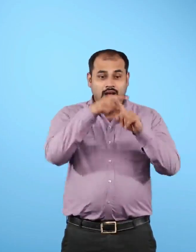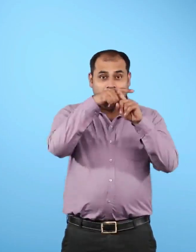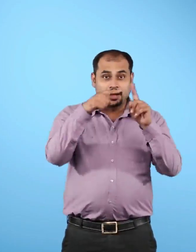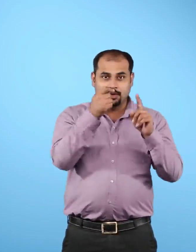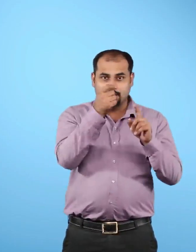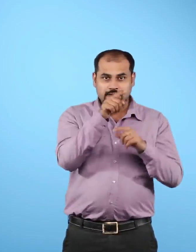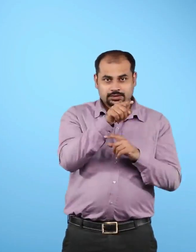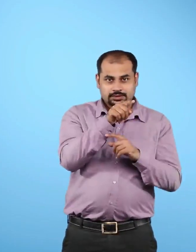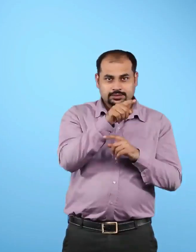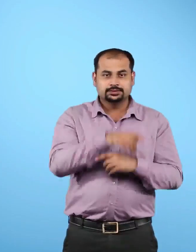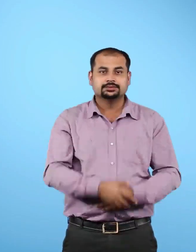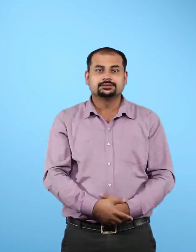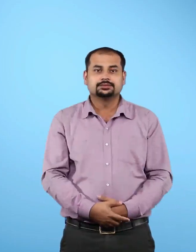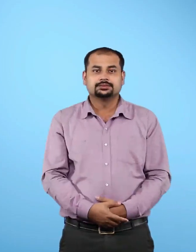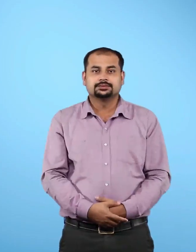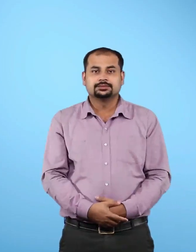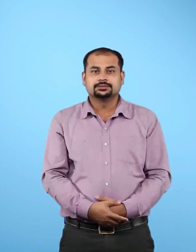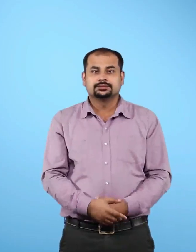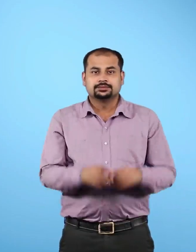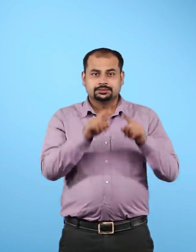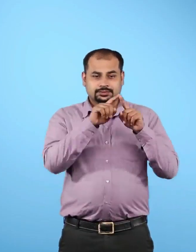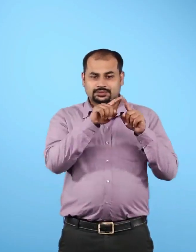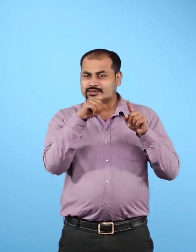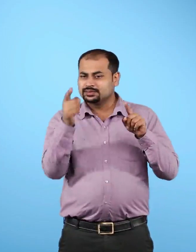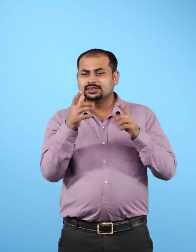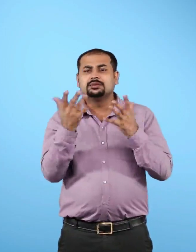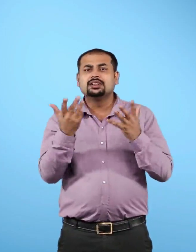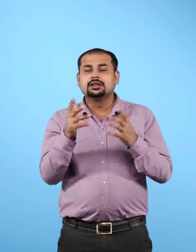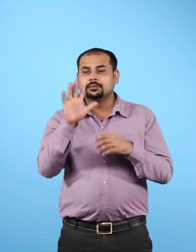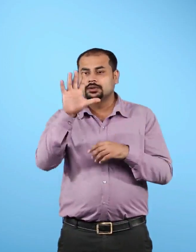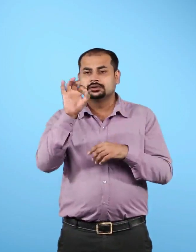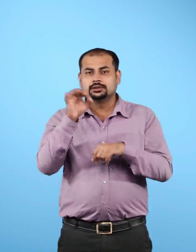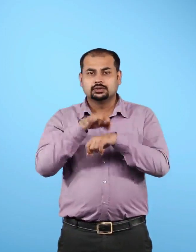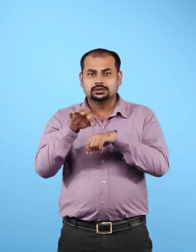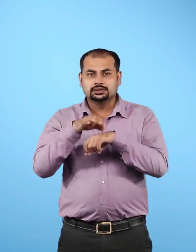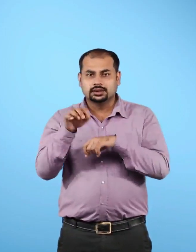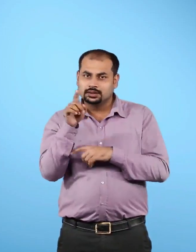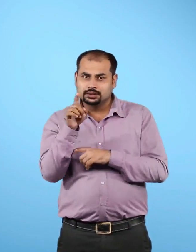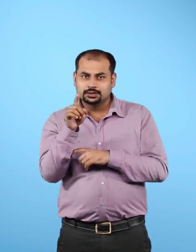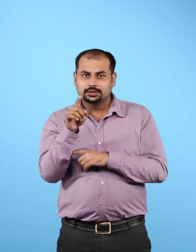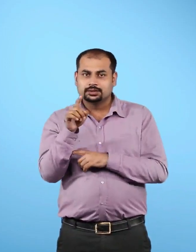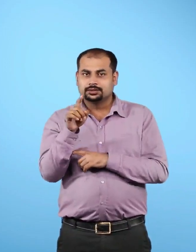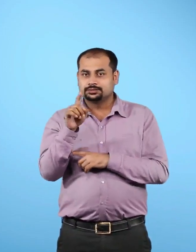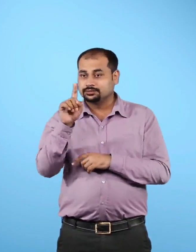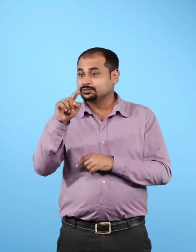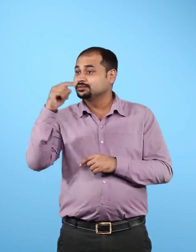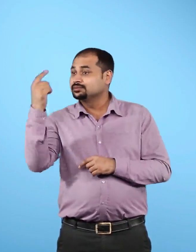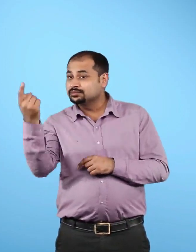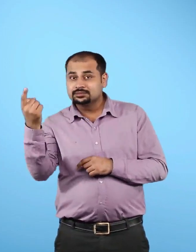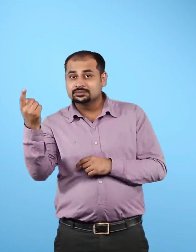Half a rupee is the same as 50 paise, which is the same